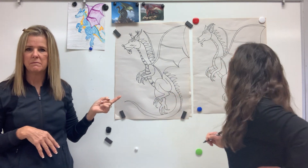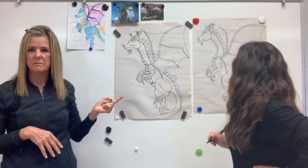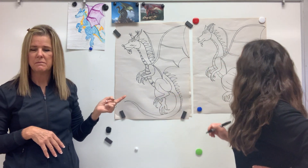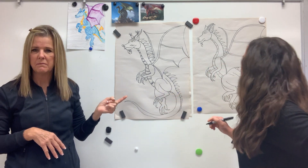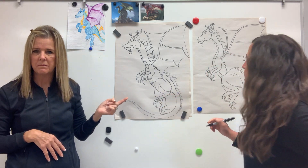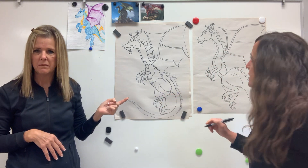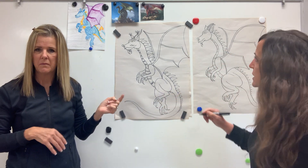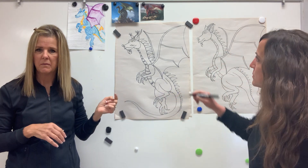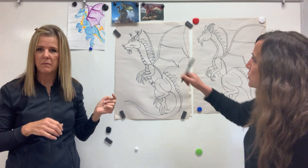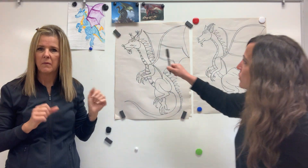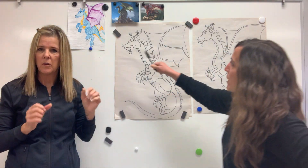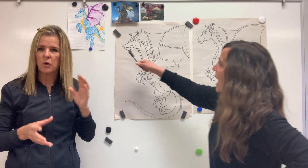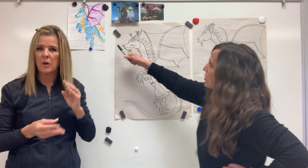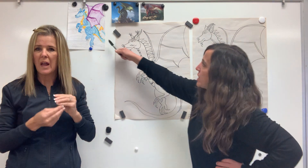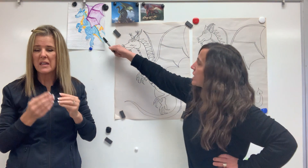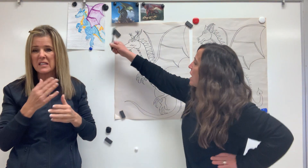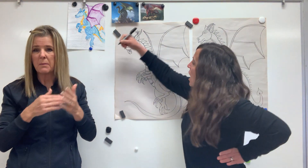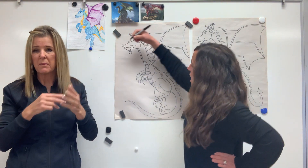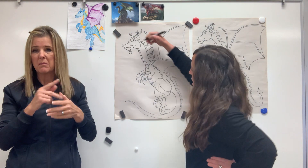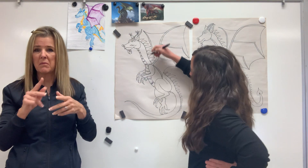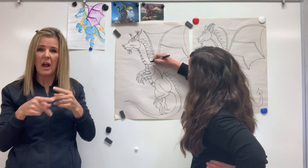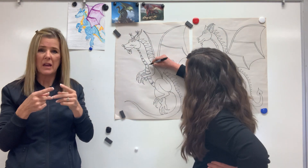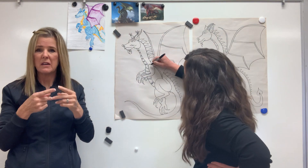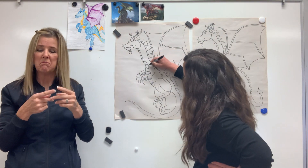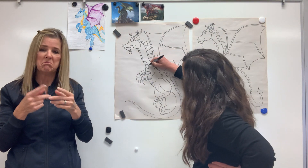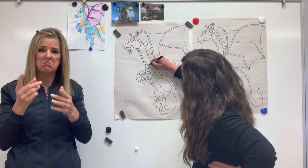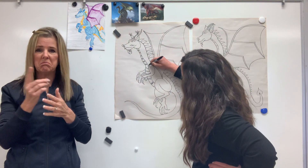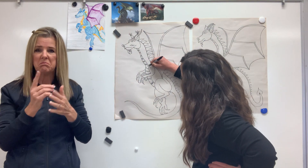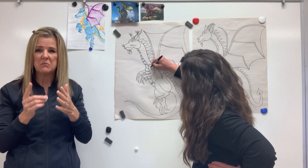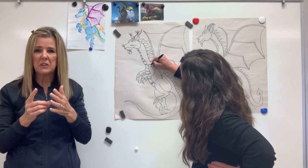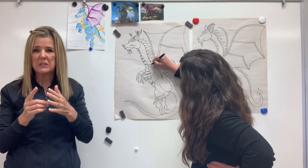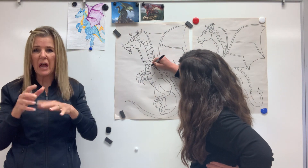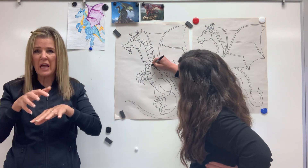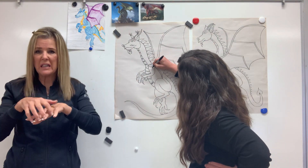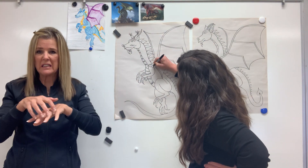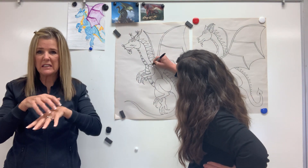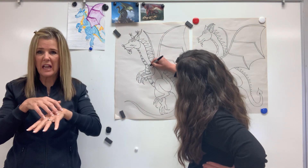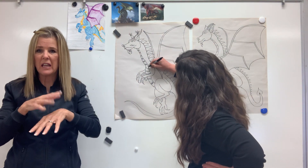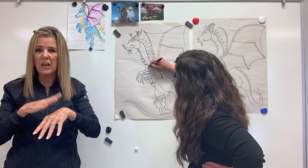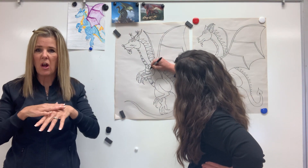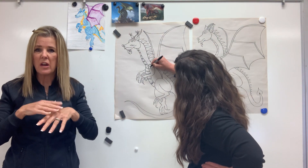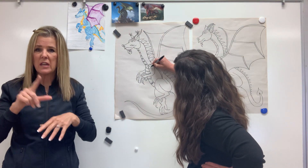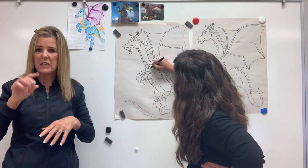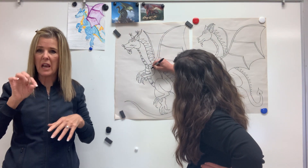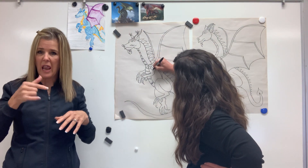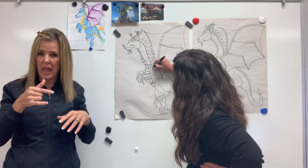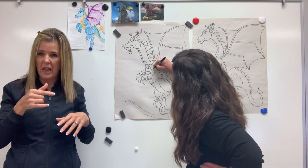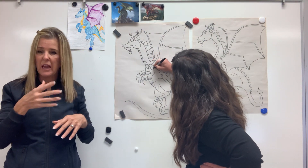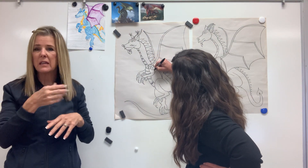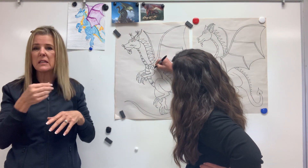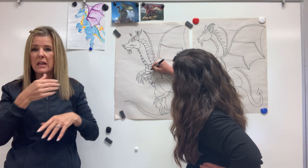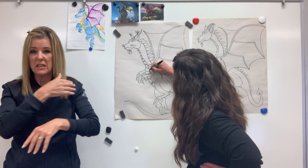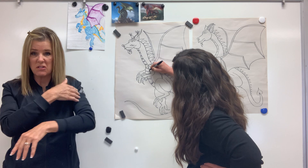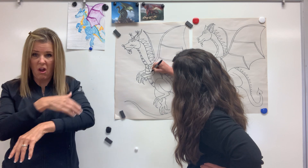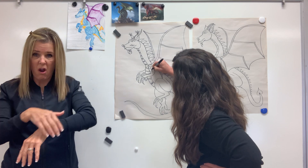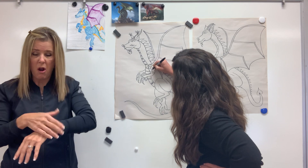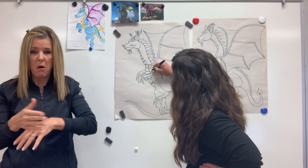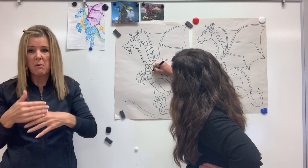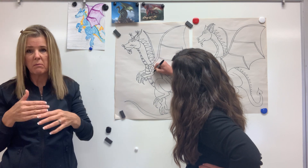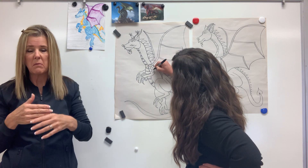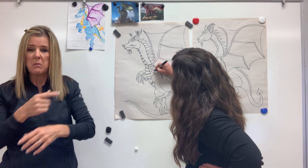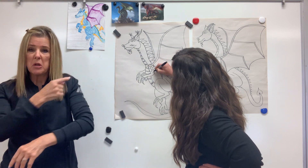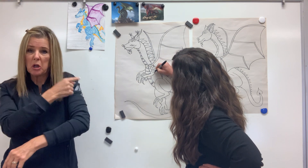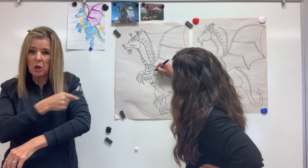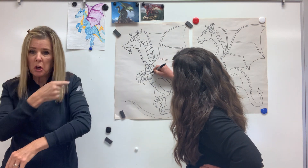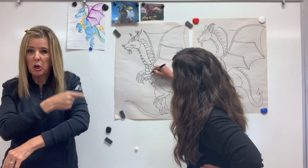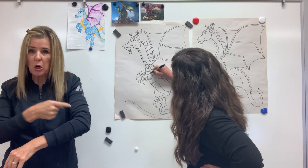You could add some sort of patterning, some sort of scale pattern on his legs and on his arms. Maybe I wanna do curve lines,